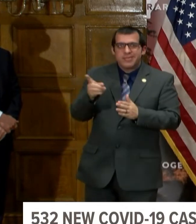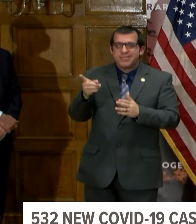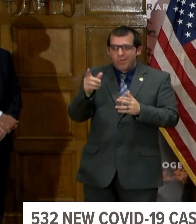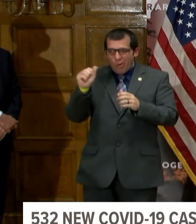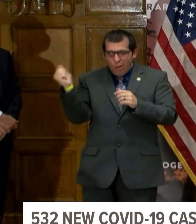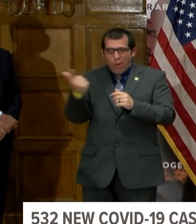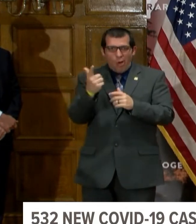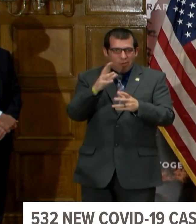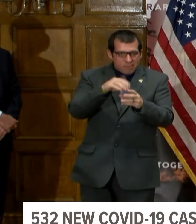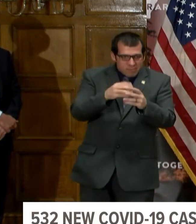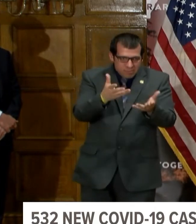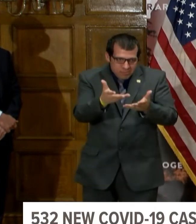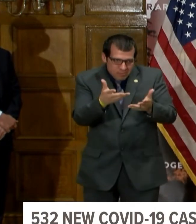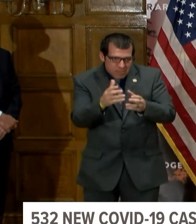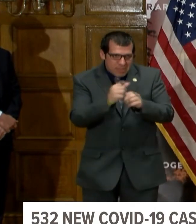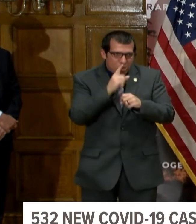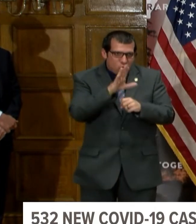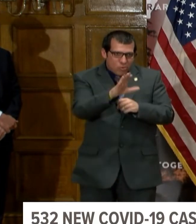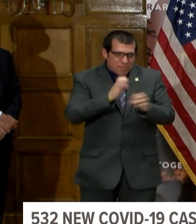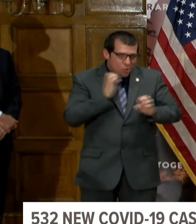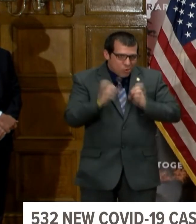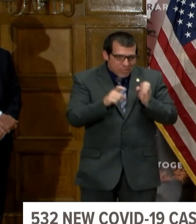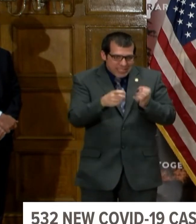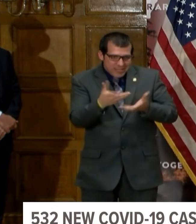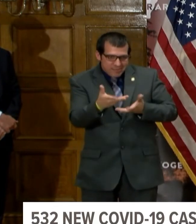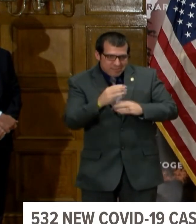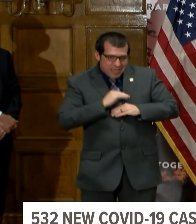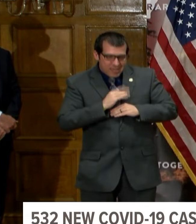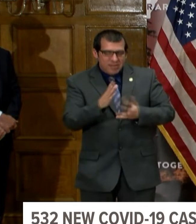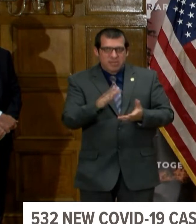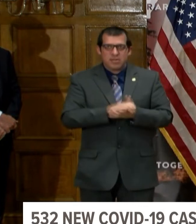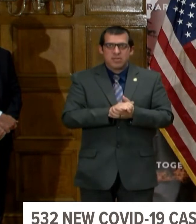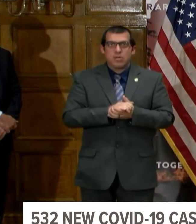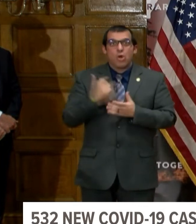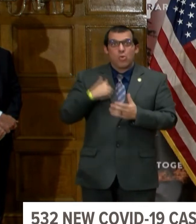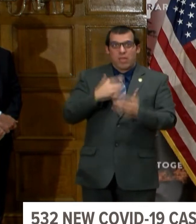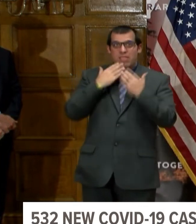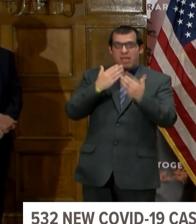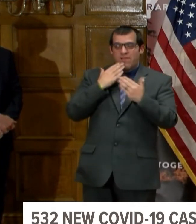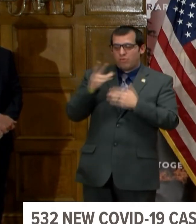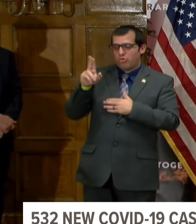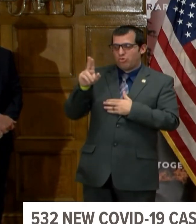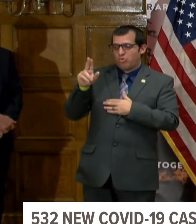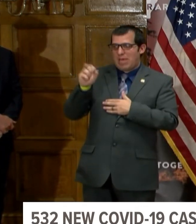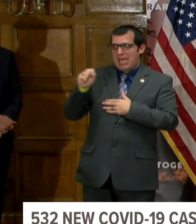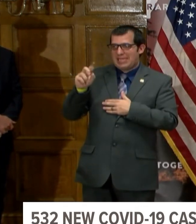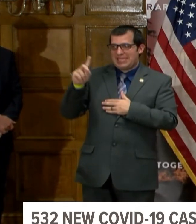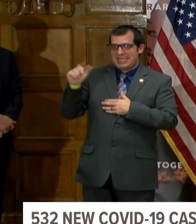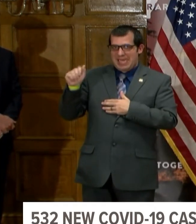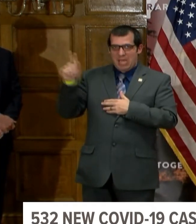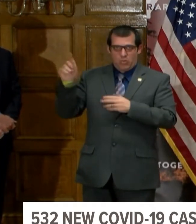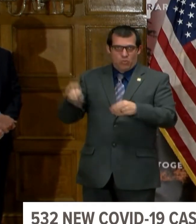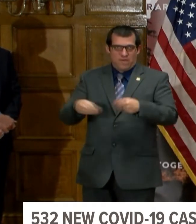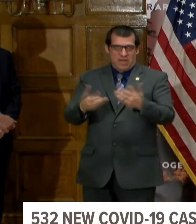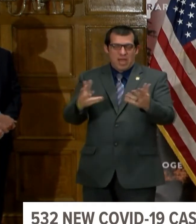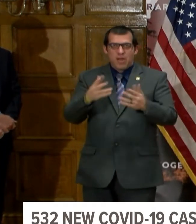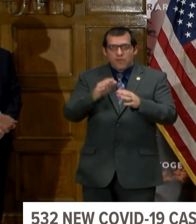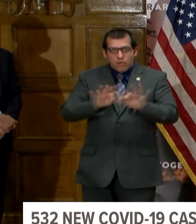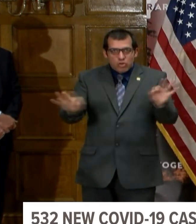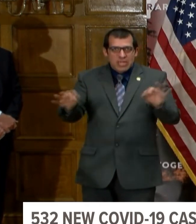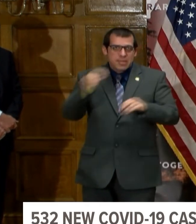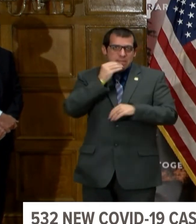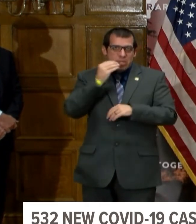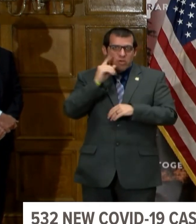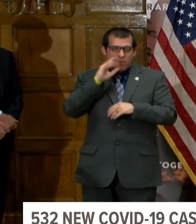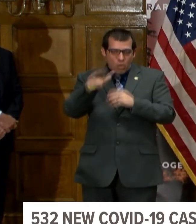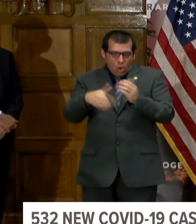that their emotional needs are met. We are thankful that the USDA is providing free meals for all of our students to provide